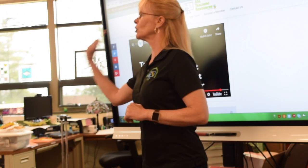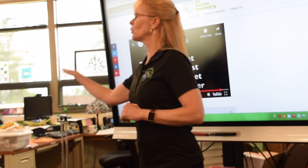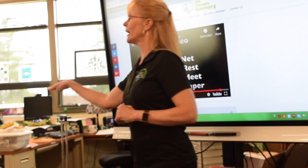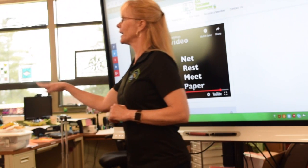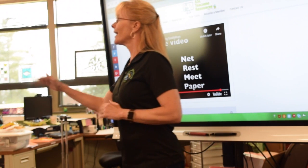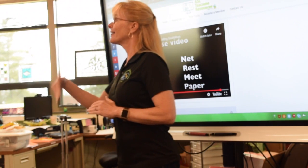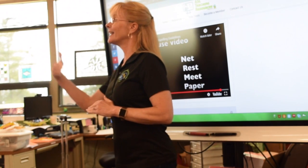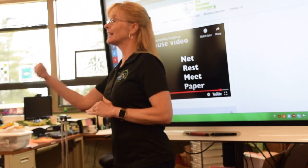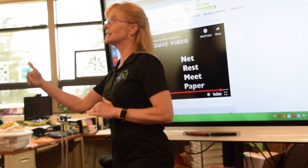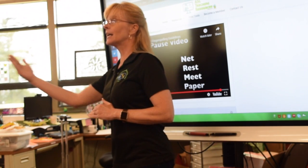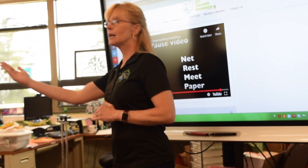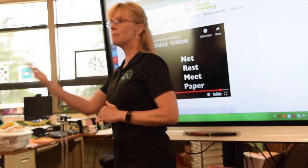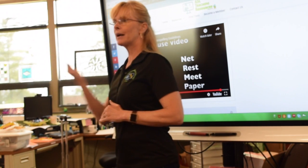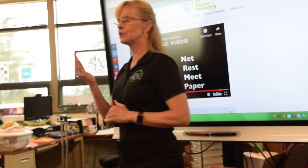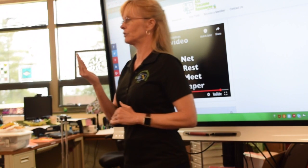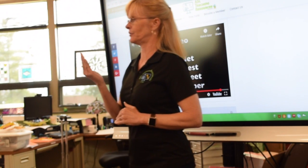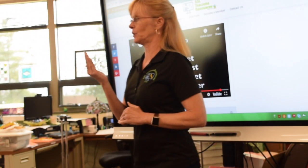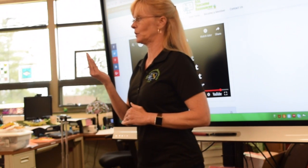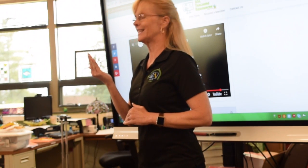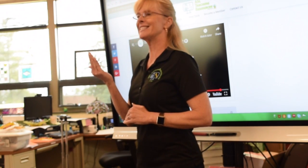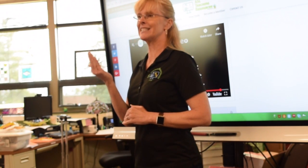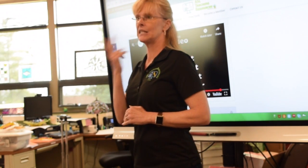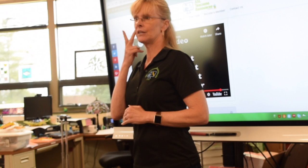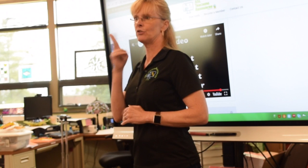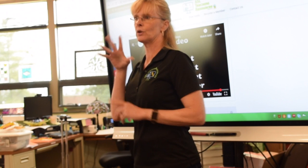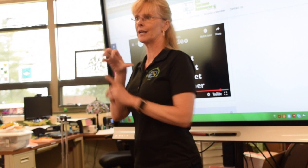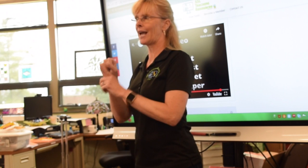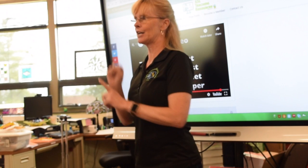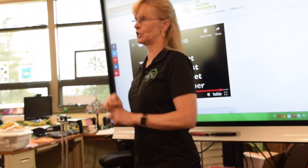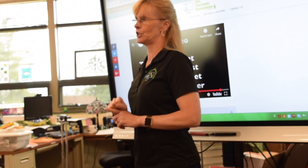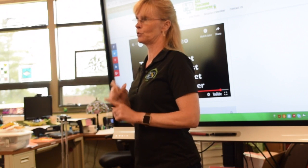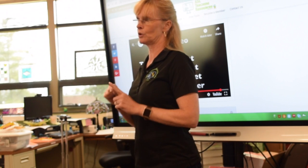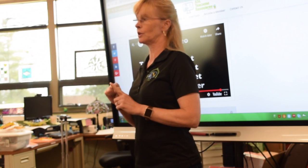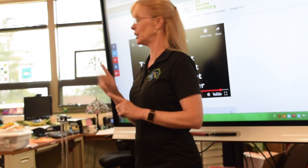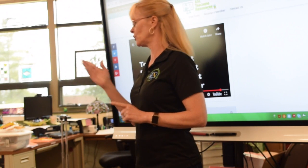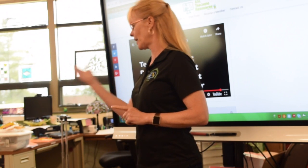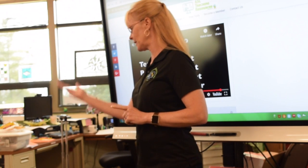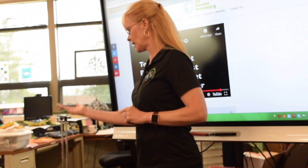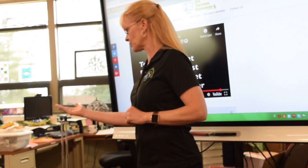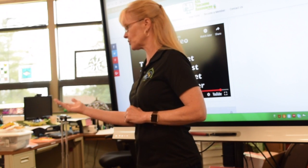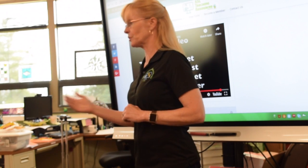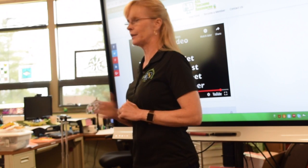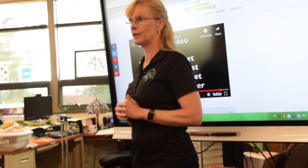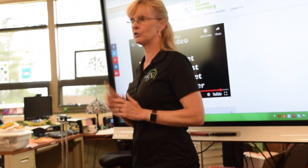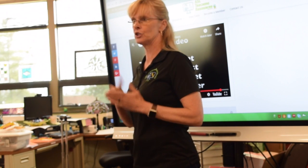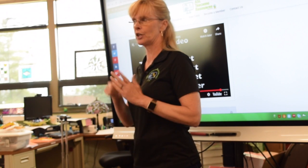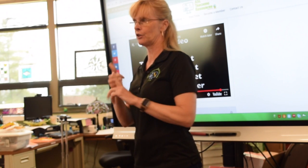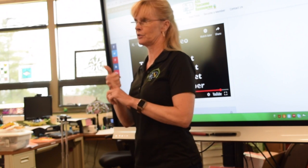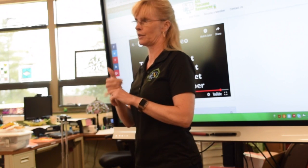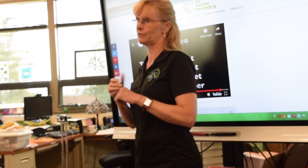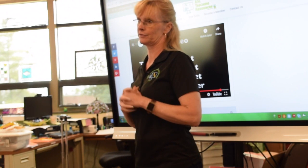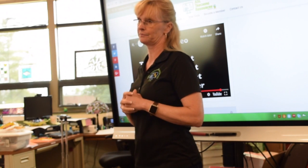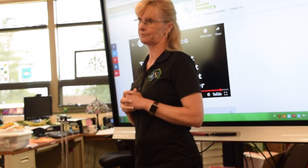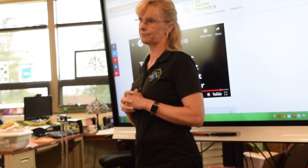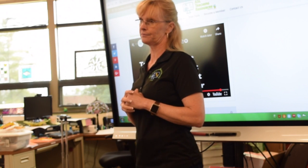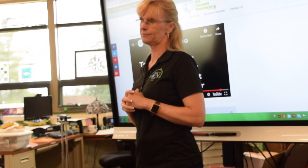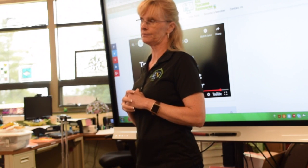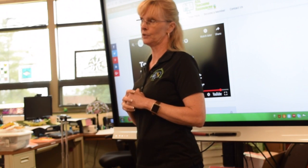away. The next day, come back to your phone and see if you can catch each word. And you have the answers right there to check yourself.